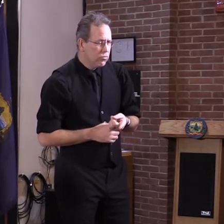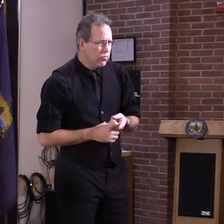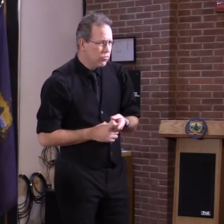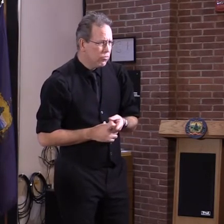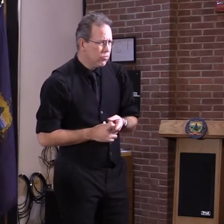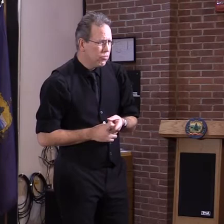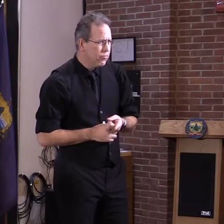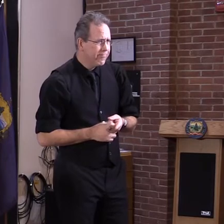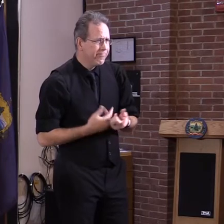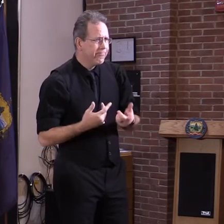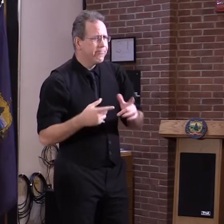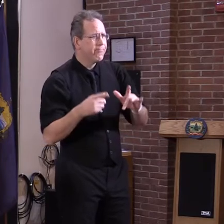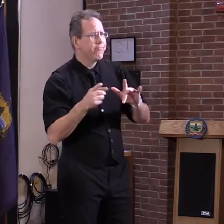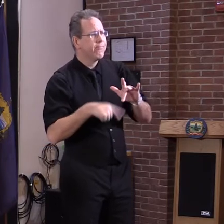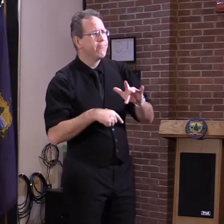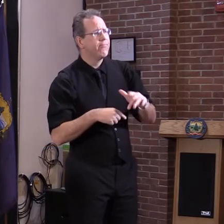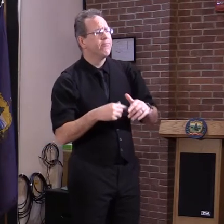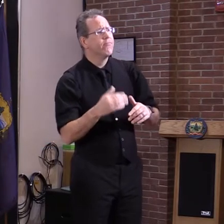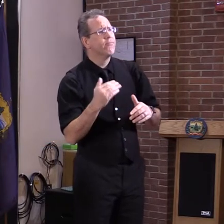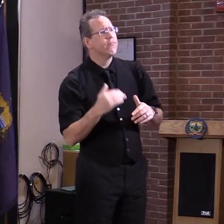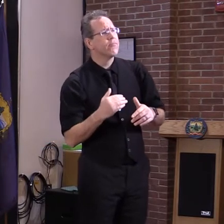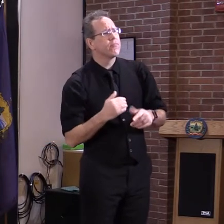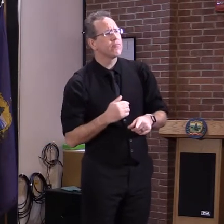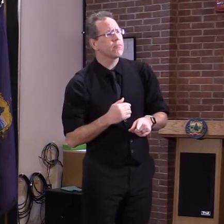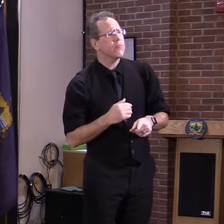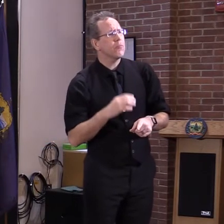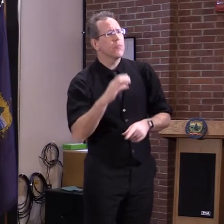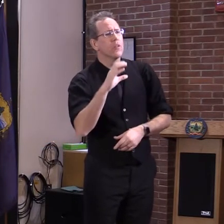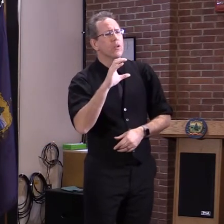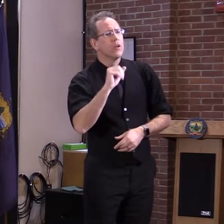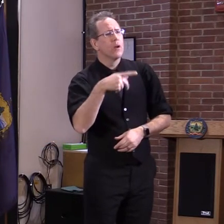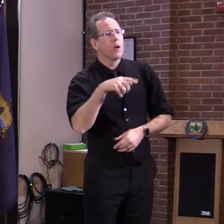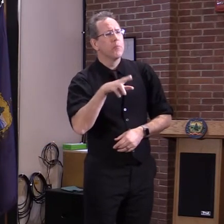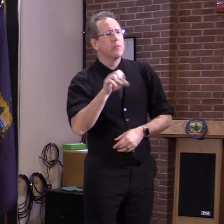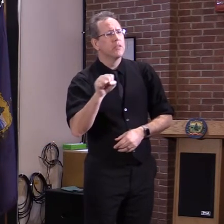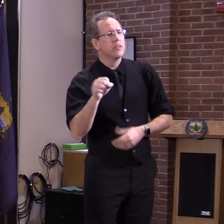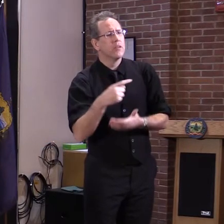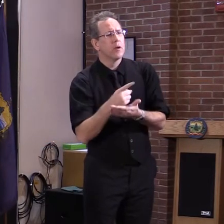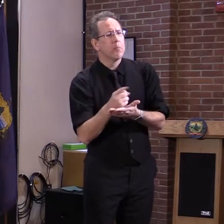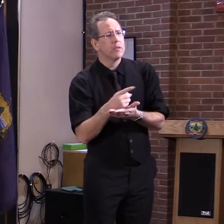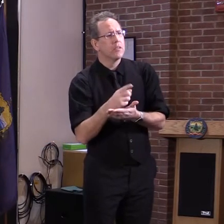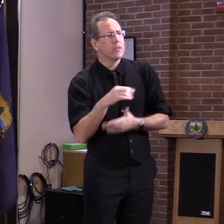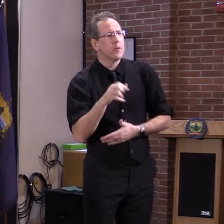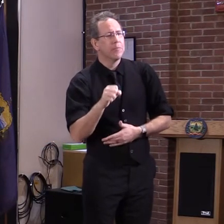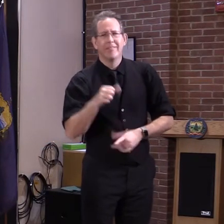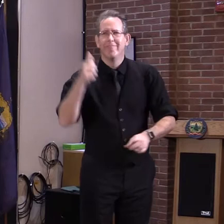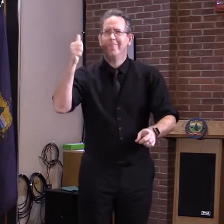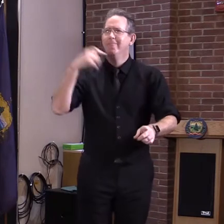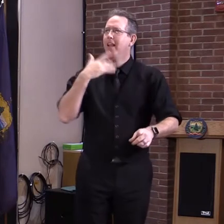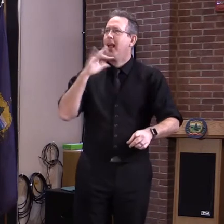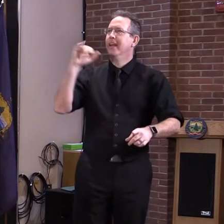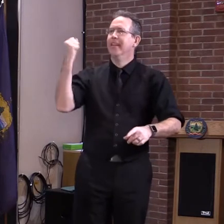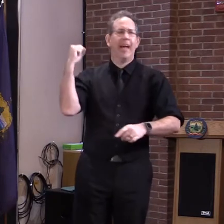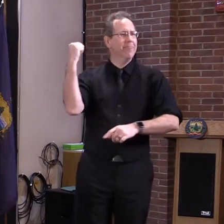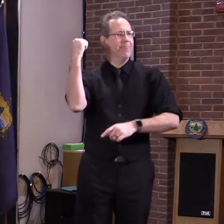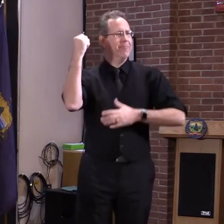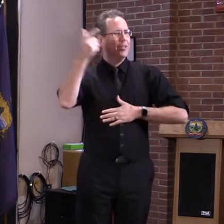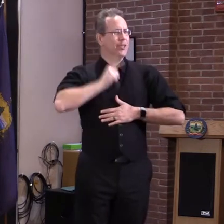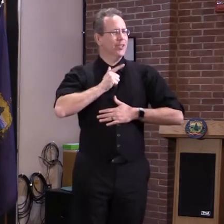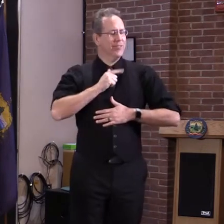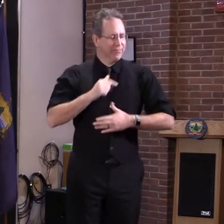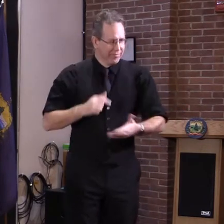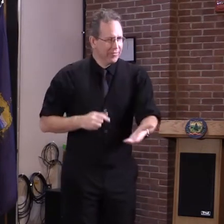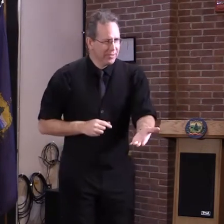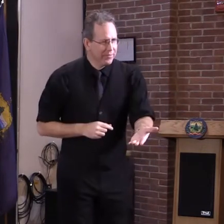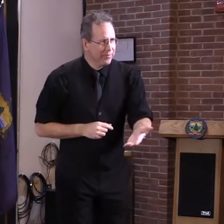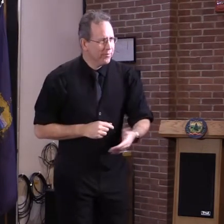All right, we'll move to Tom Davis, Compass, Vermont. It's my lucky day. Governor, I'd love to hear